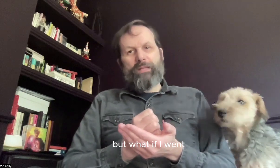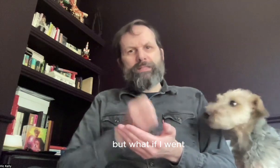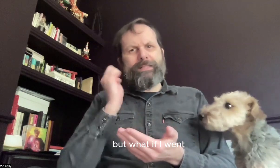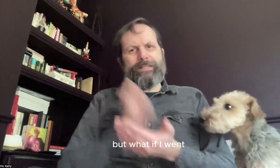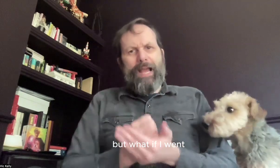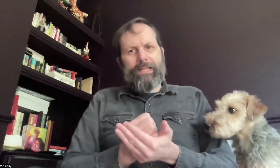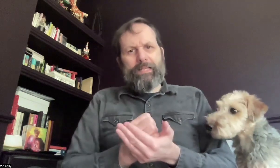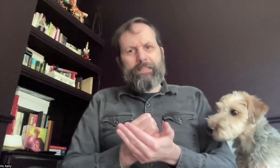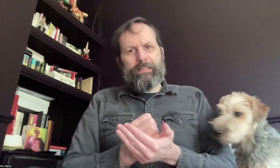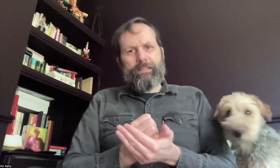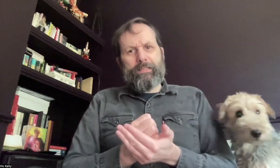went,